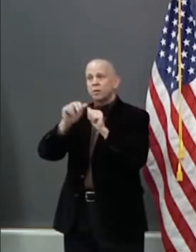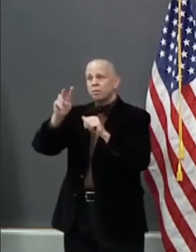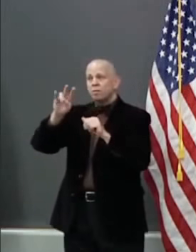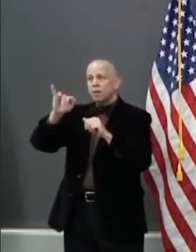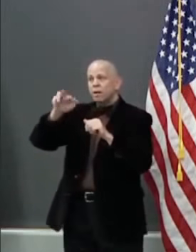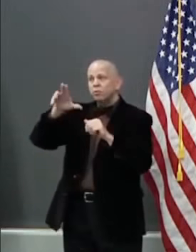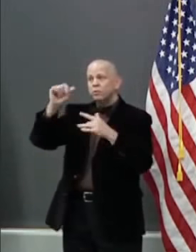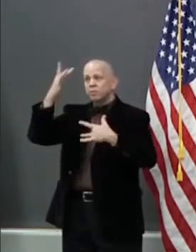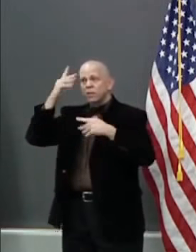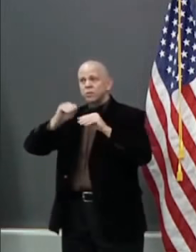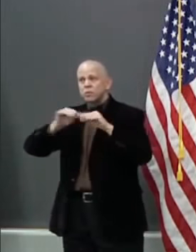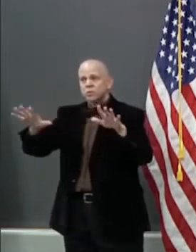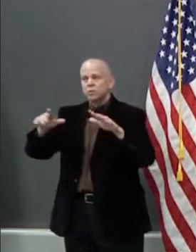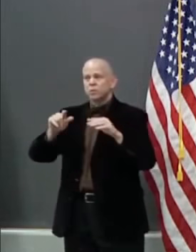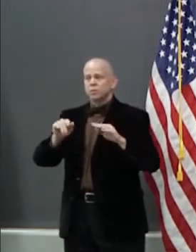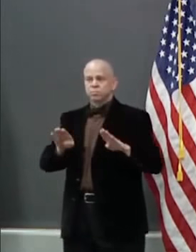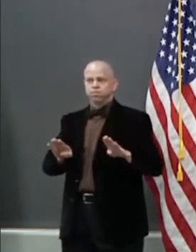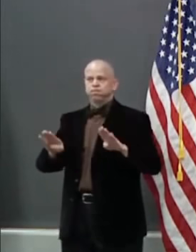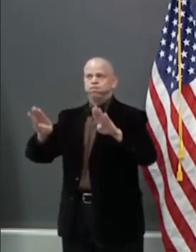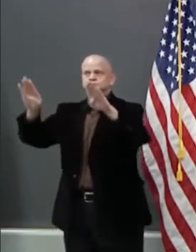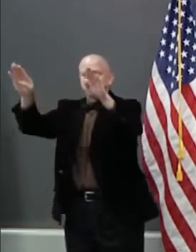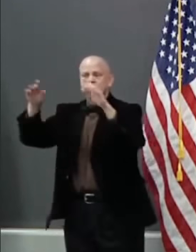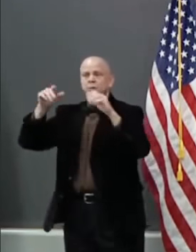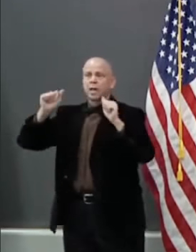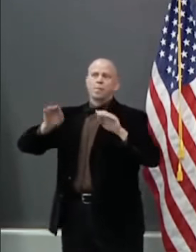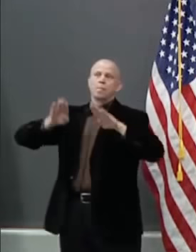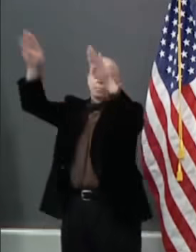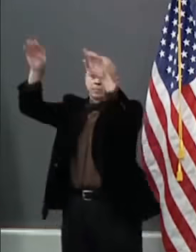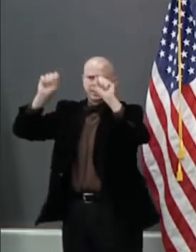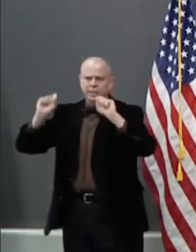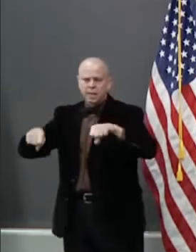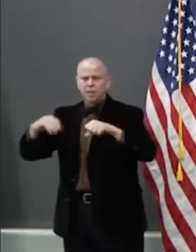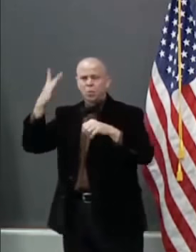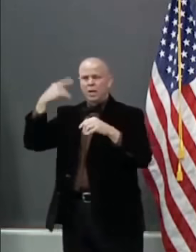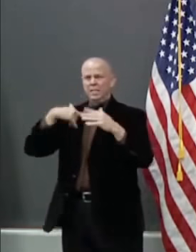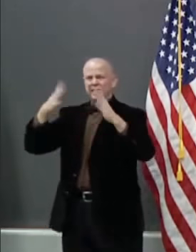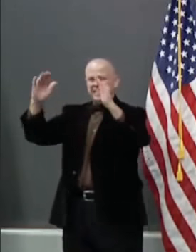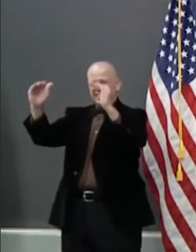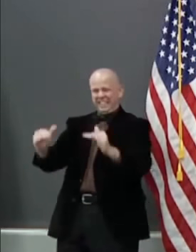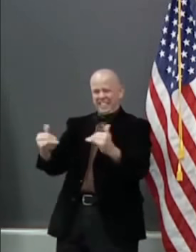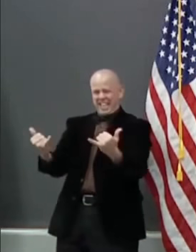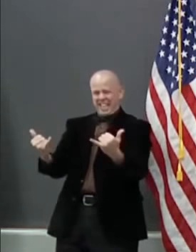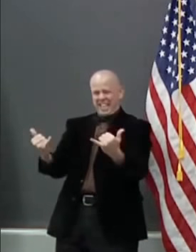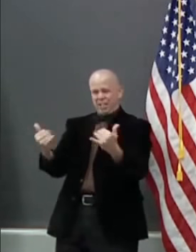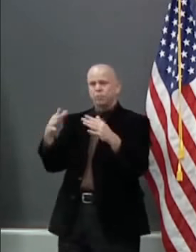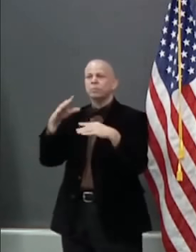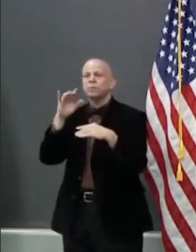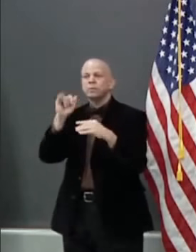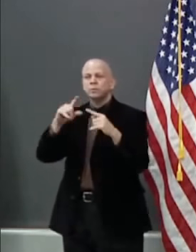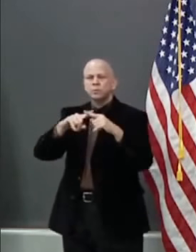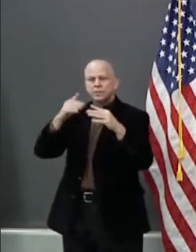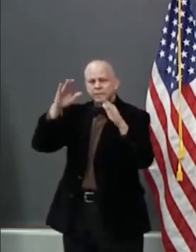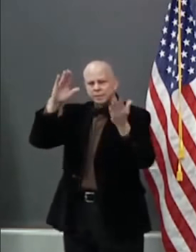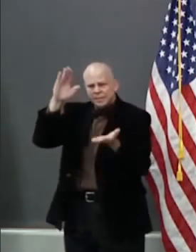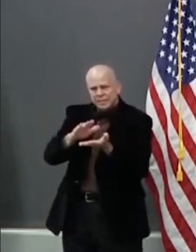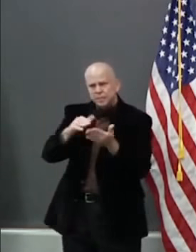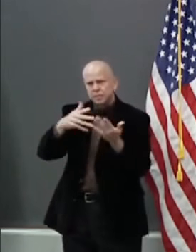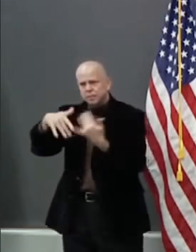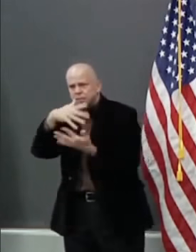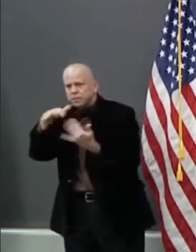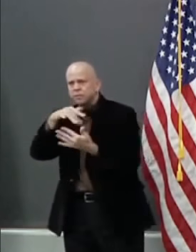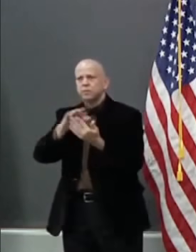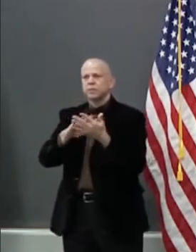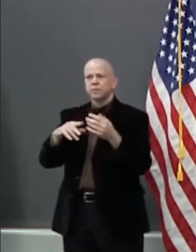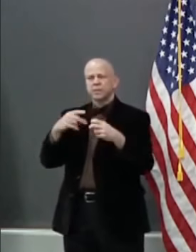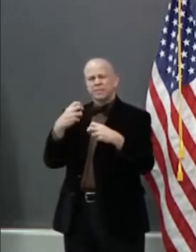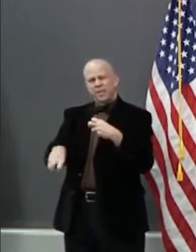that, and that's why we're asking everyone to take these actions, even though they're difficult, and especially difficult as we come into the holiday seasons.